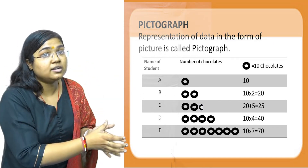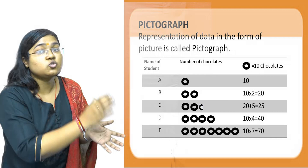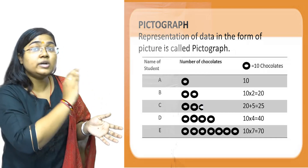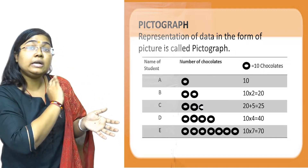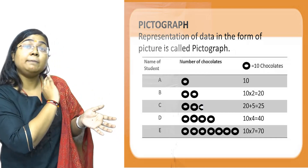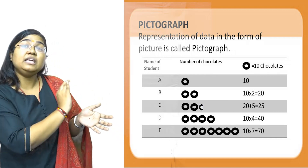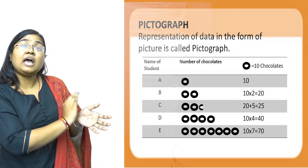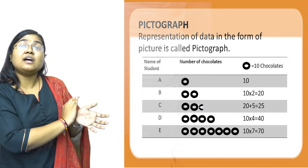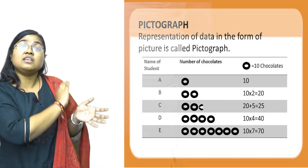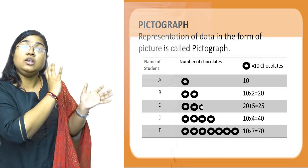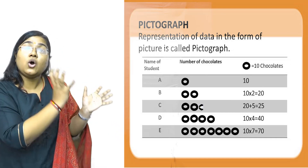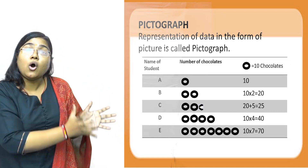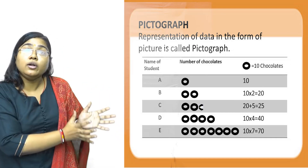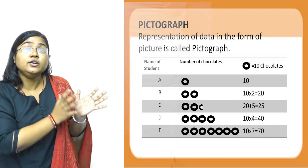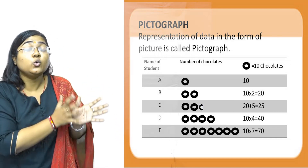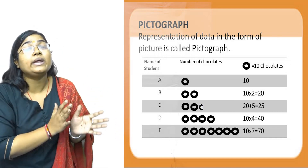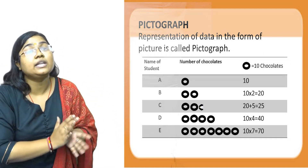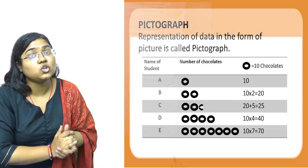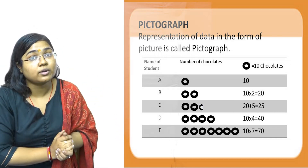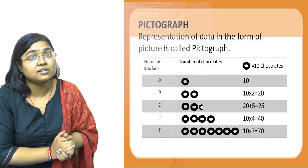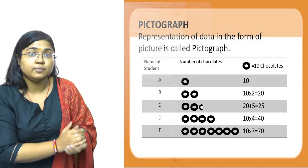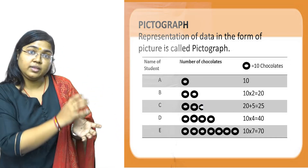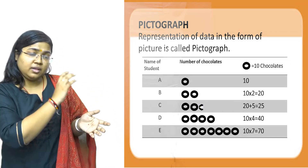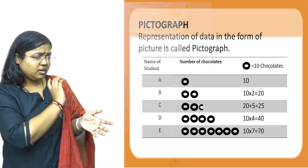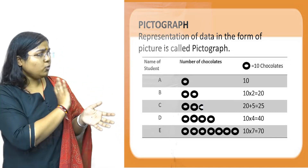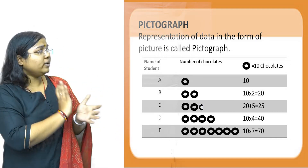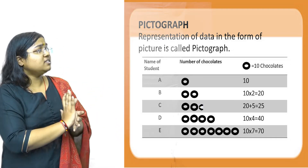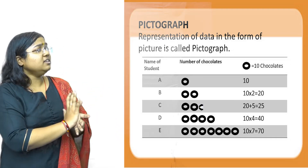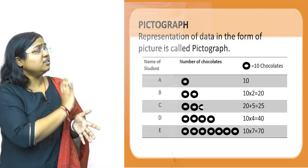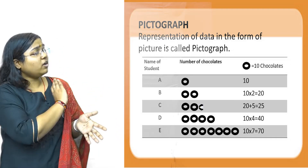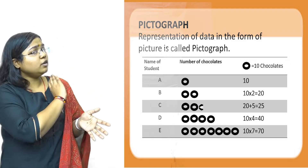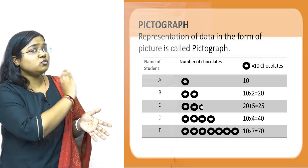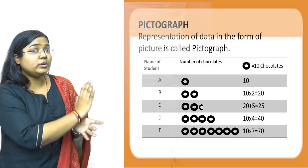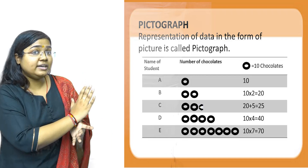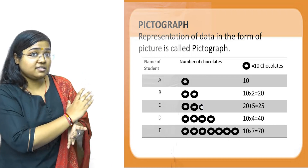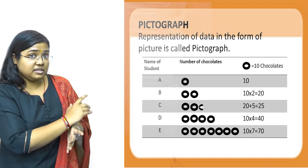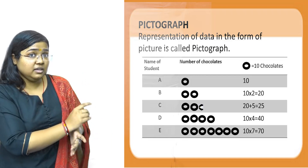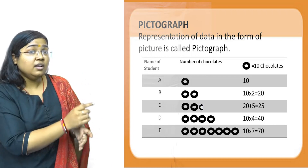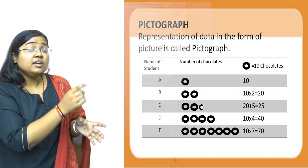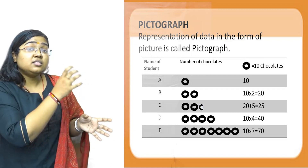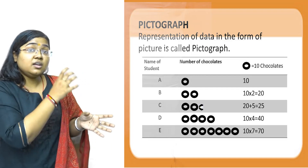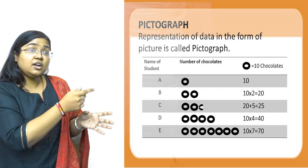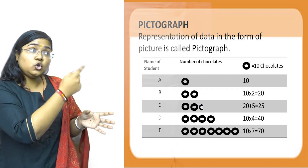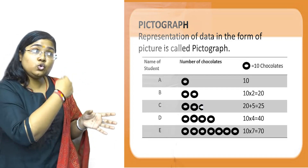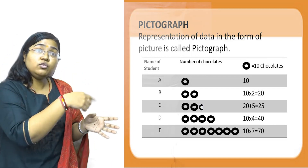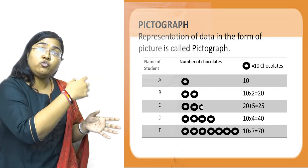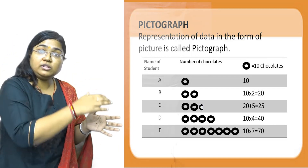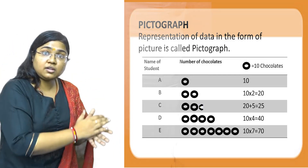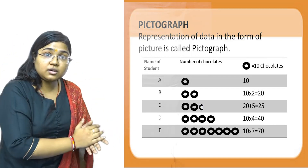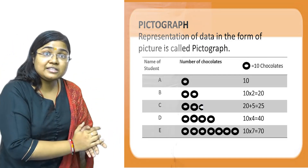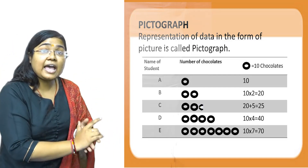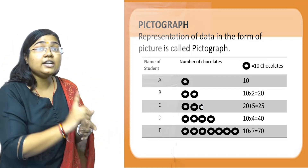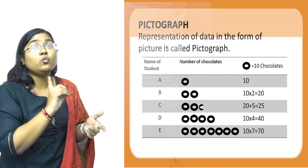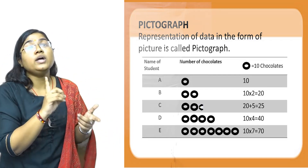20 chocolates. Student B has in all 20 chocolates. Now you can see in front of the student C, there are two